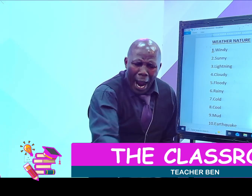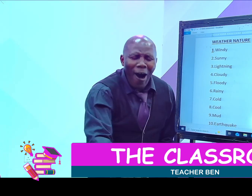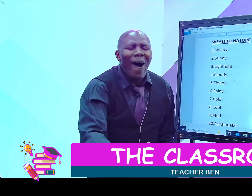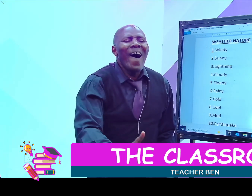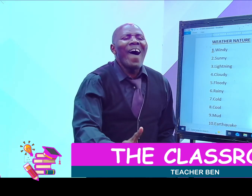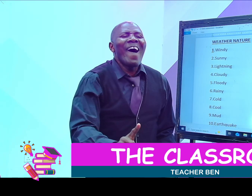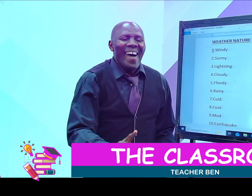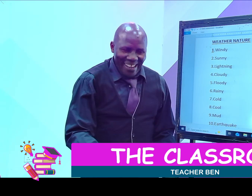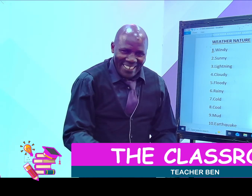lightning.